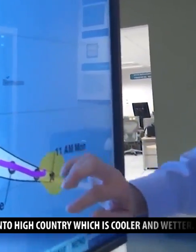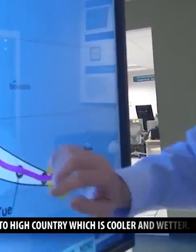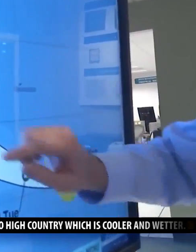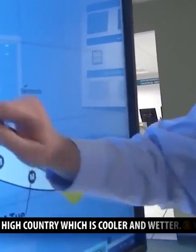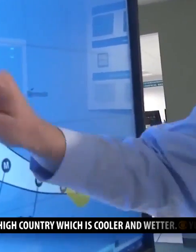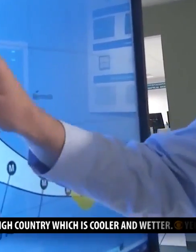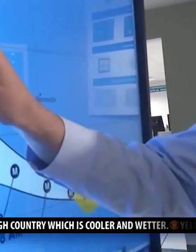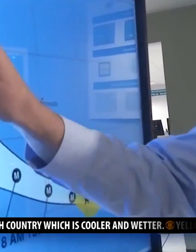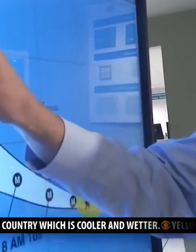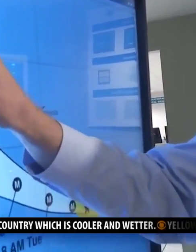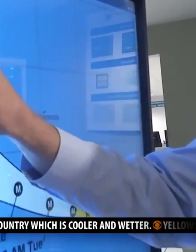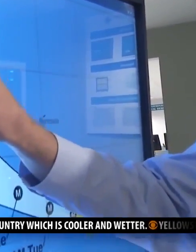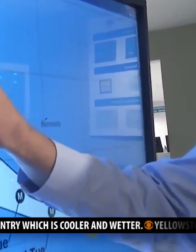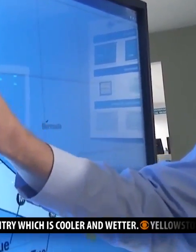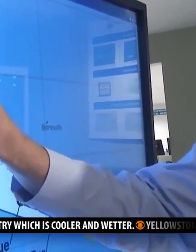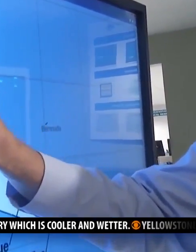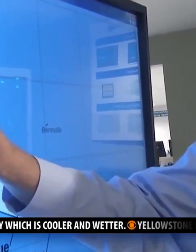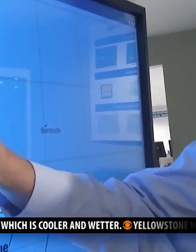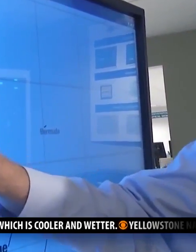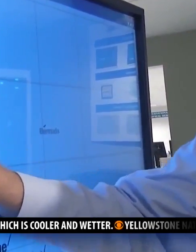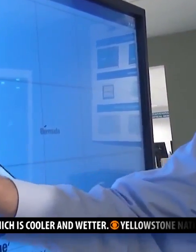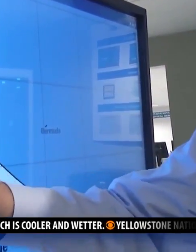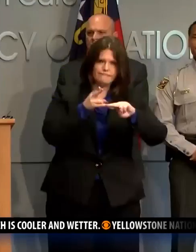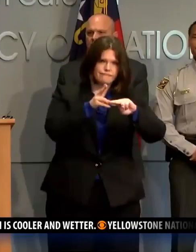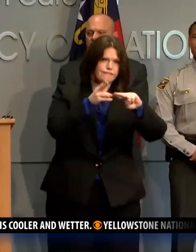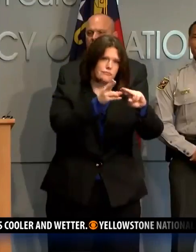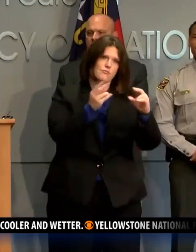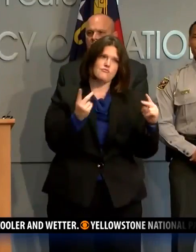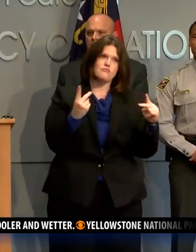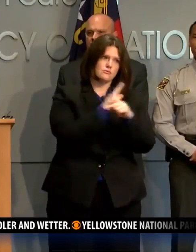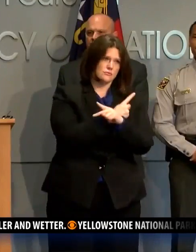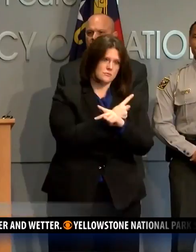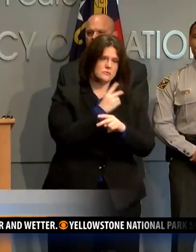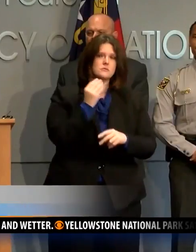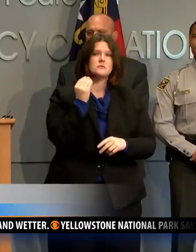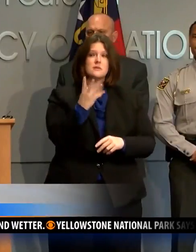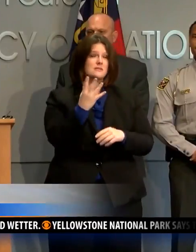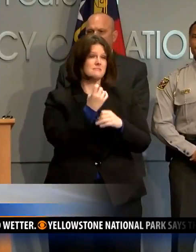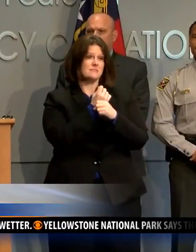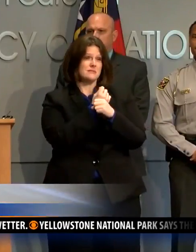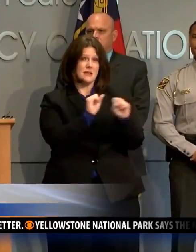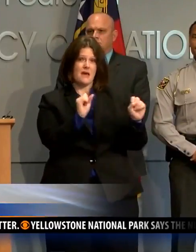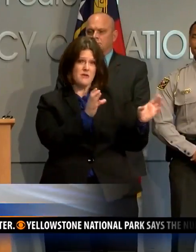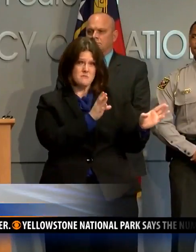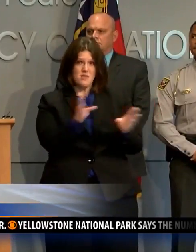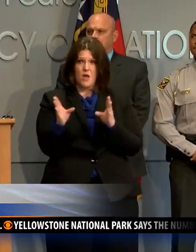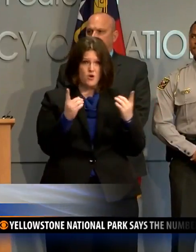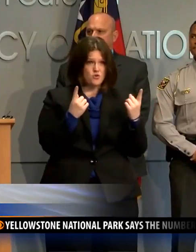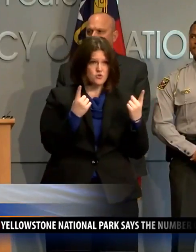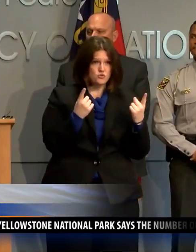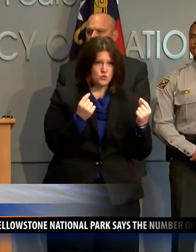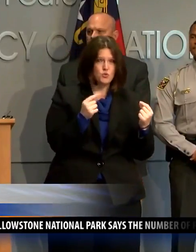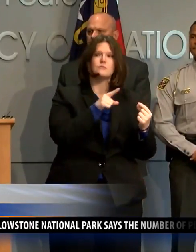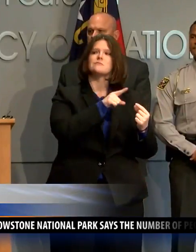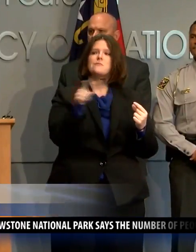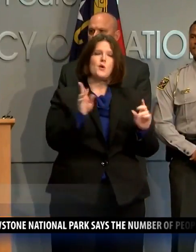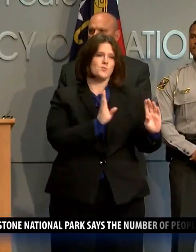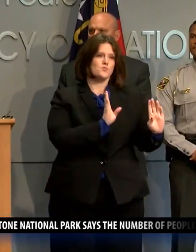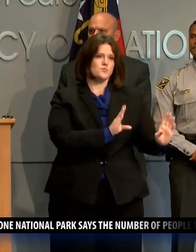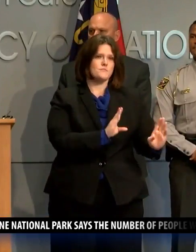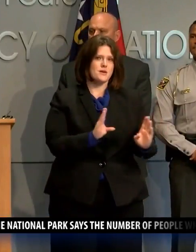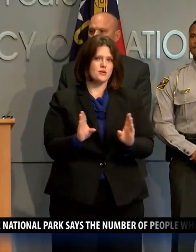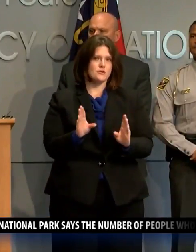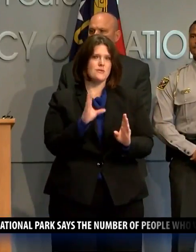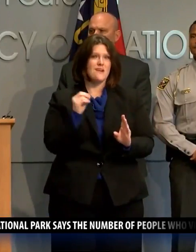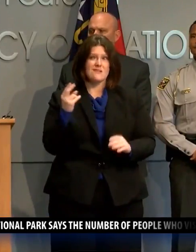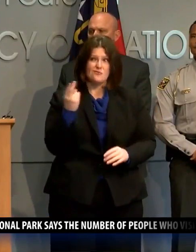urged people to heed the warnings before it's too late. The best safety plan is preparation and